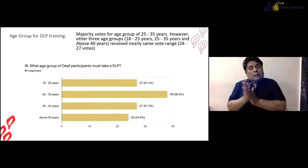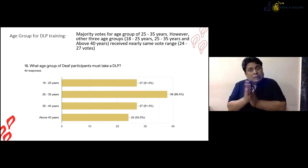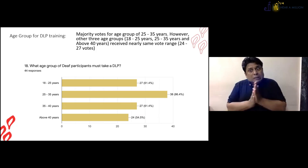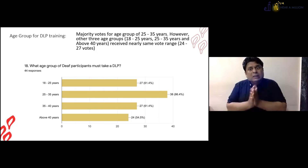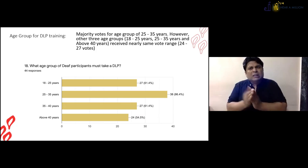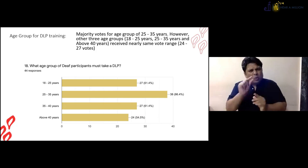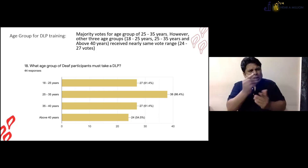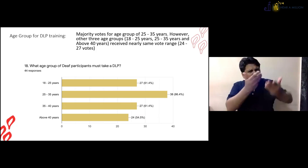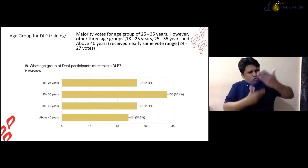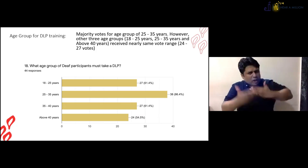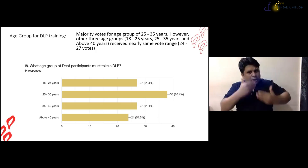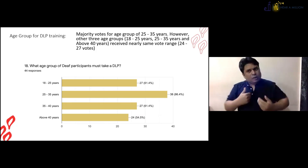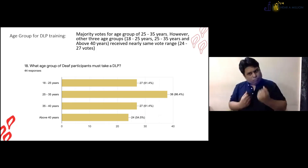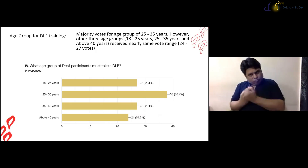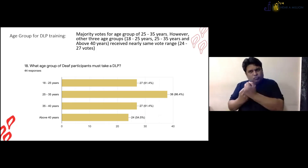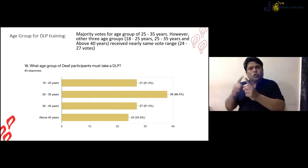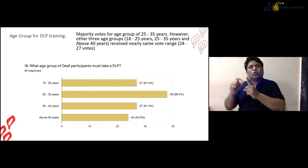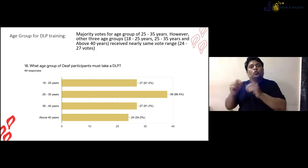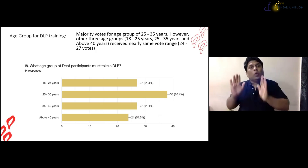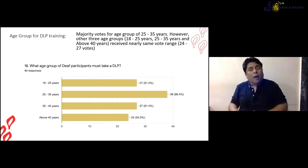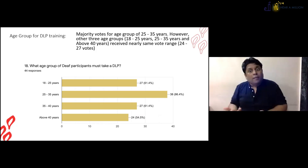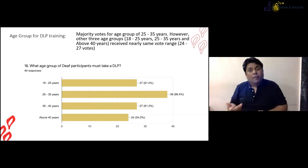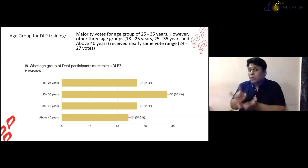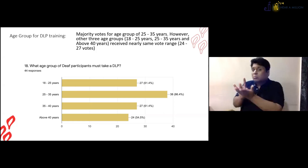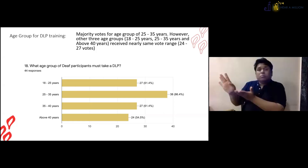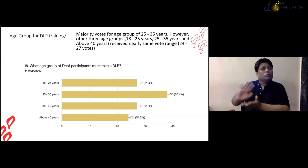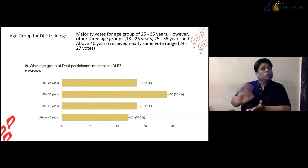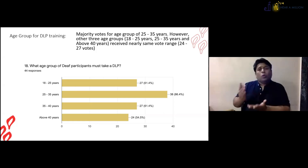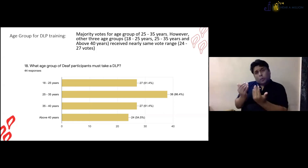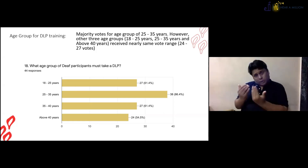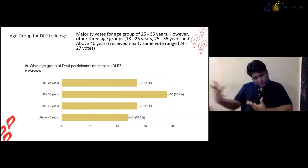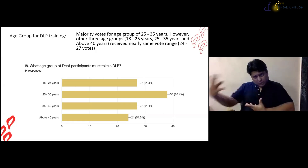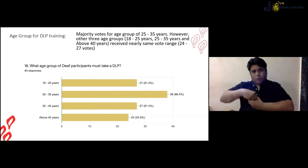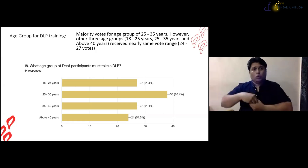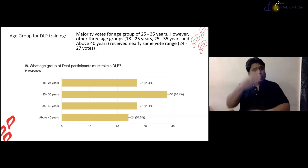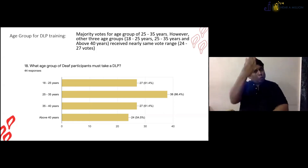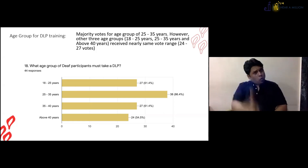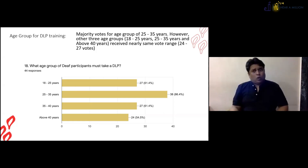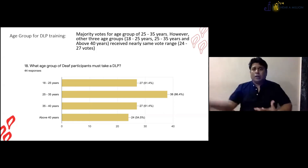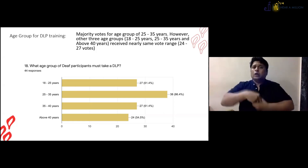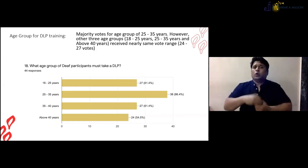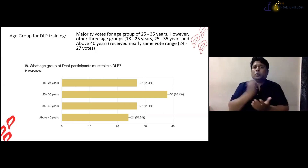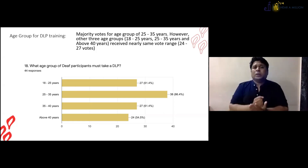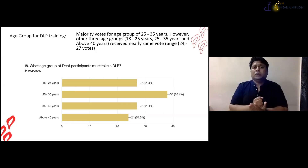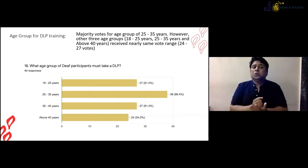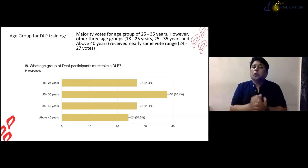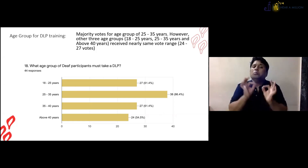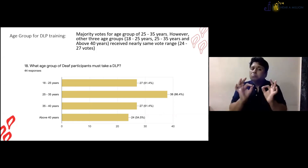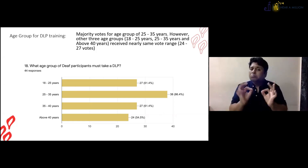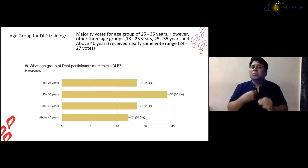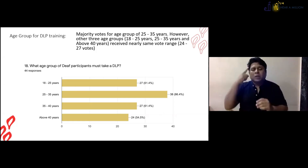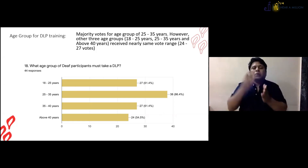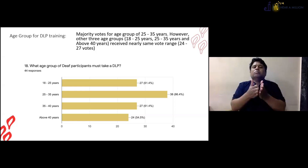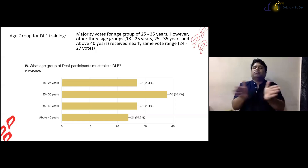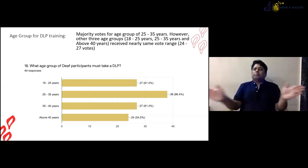talented and have motivation and skills. With training, they can also do better. We will not be excluding them, but everyone should